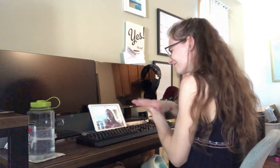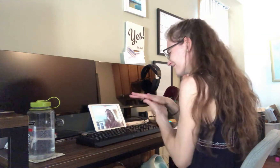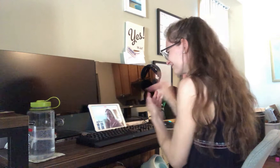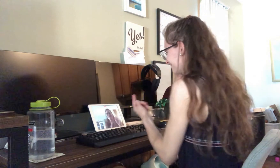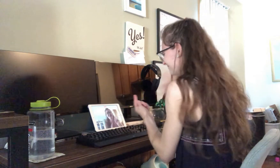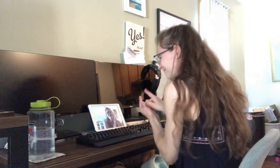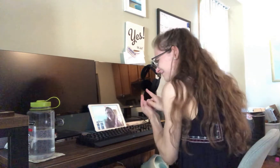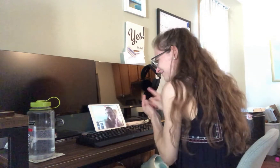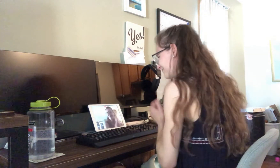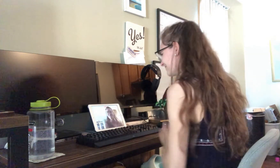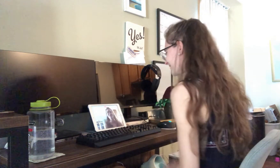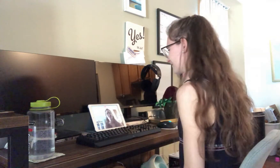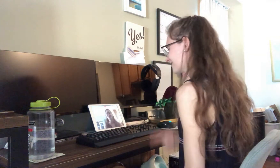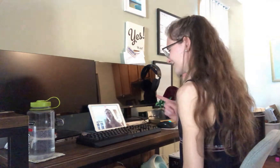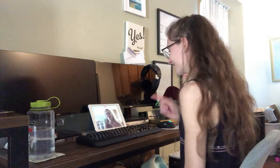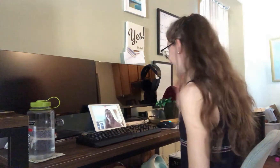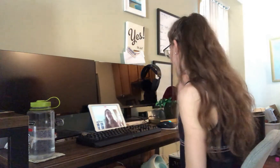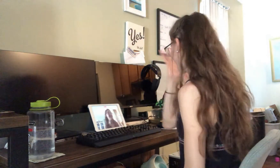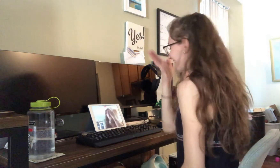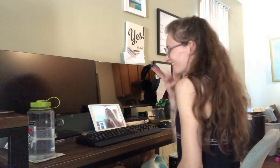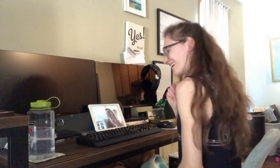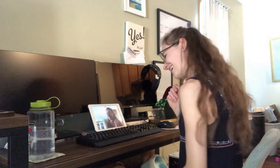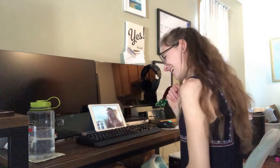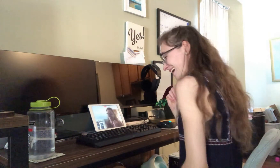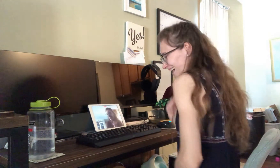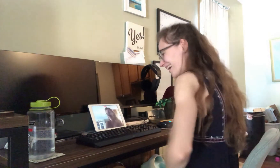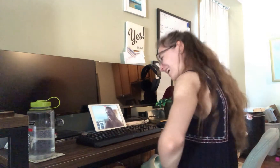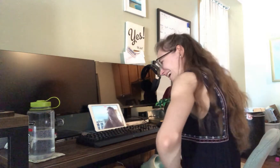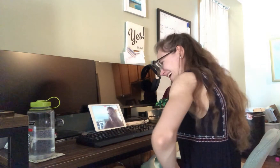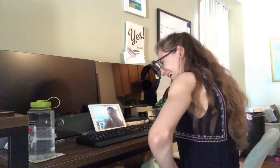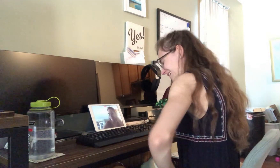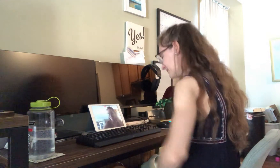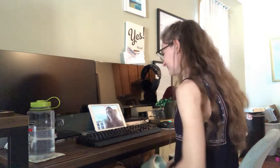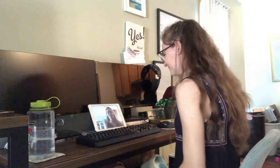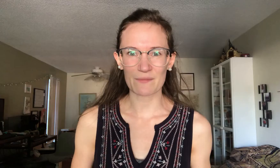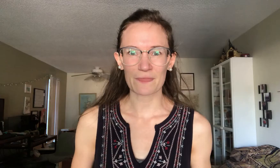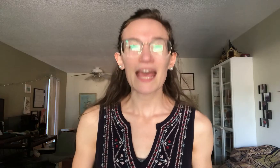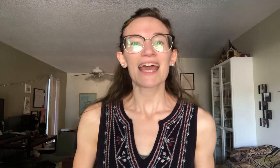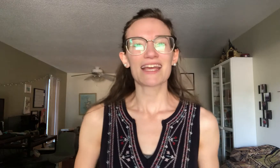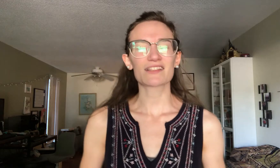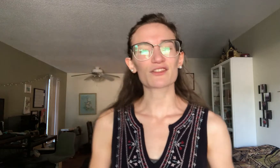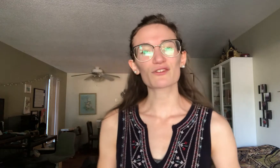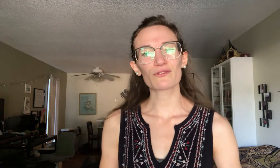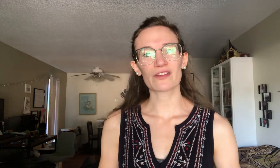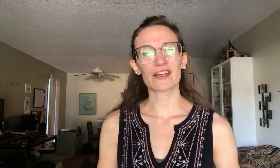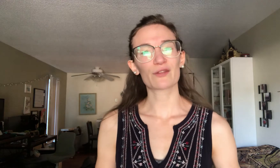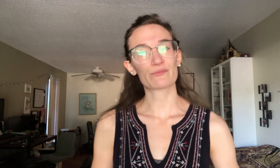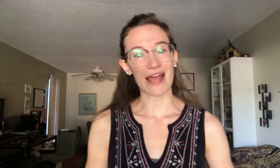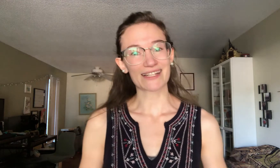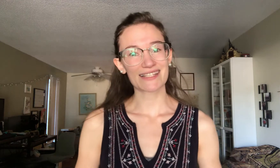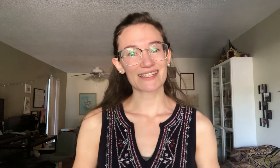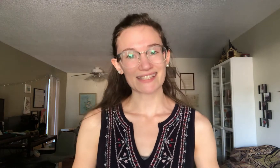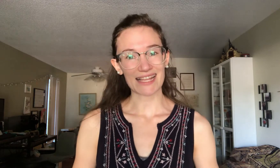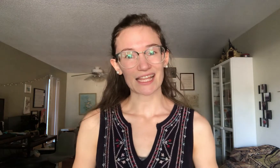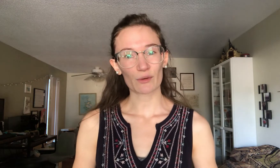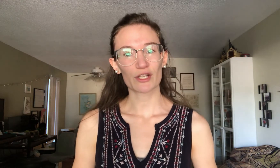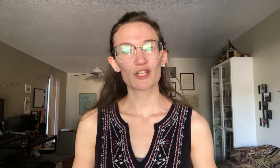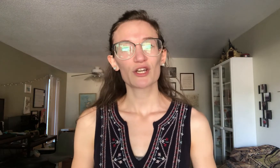you remember what you were saying and see if you understand what you are saying. It's also a very good practice in sign language